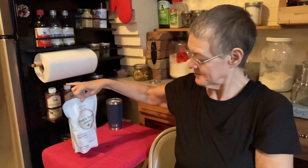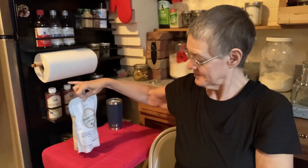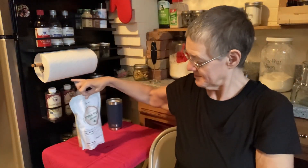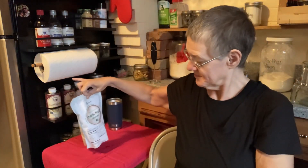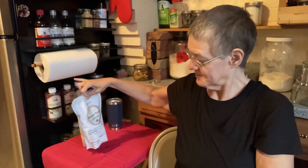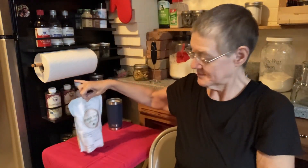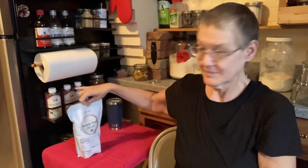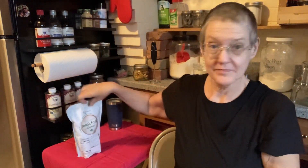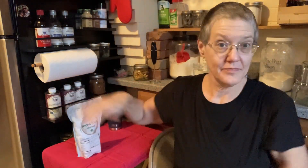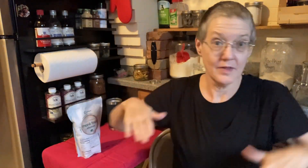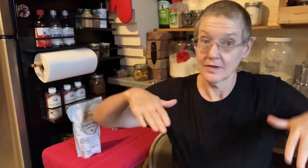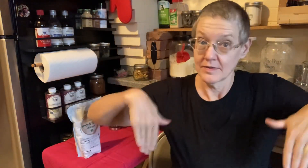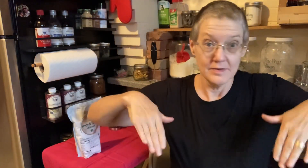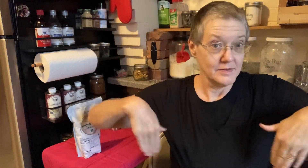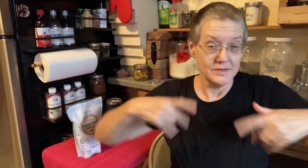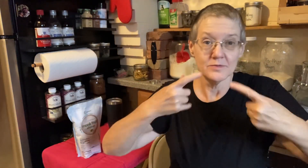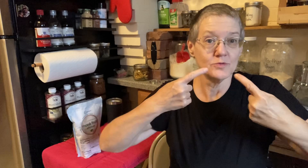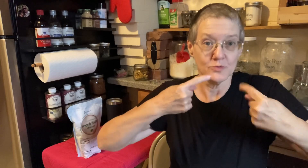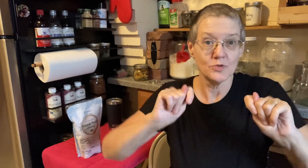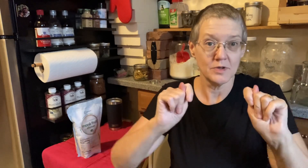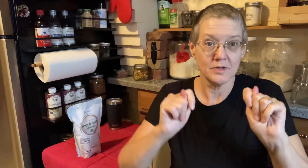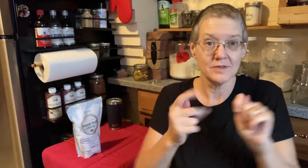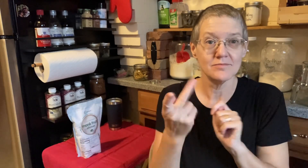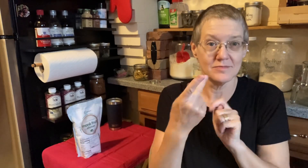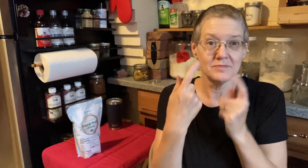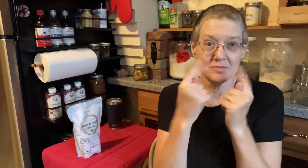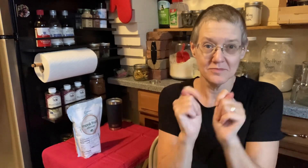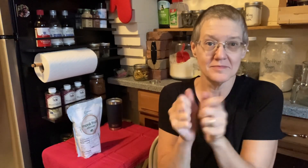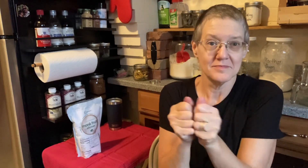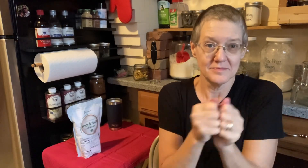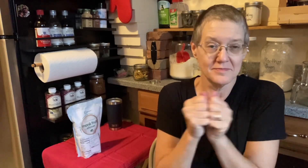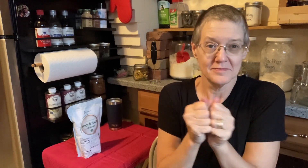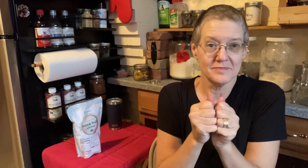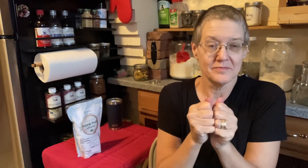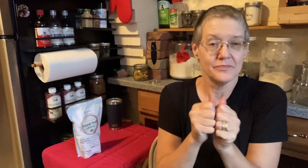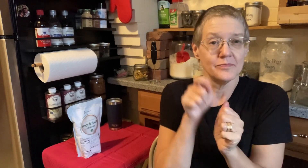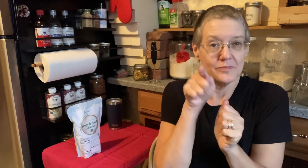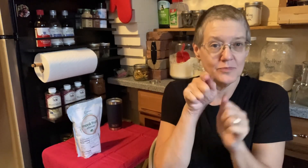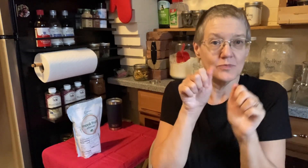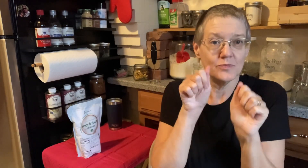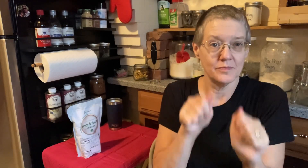sweetener. I haven't tried it yet, so we're going to try it together.